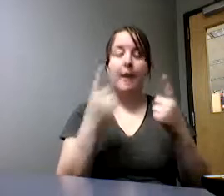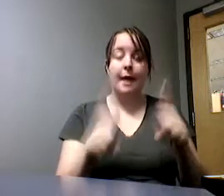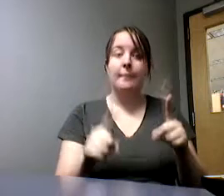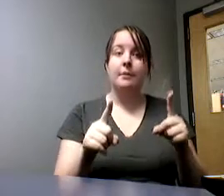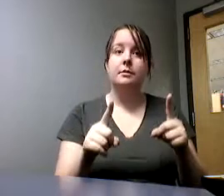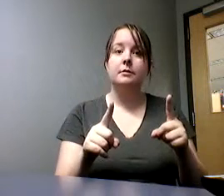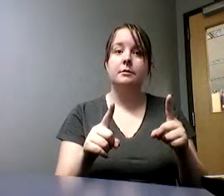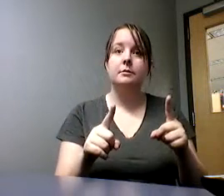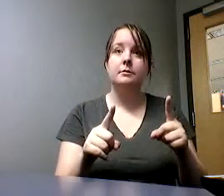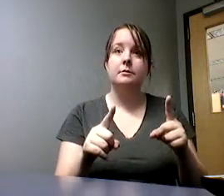why.